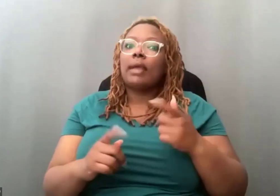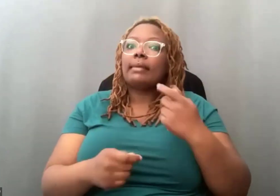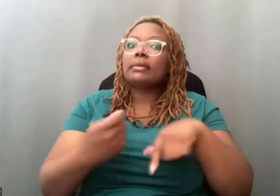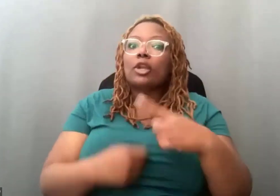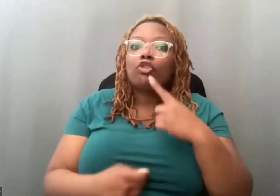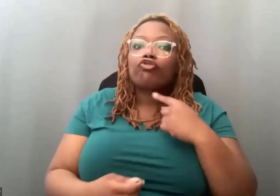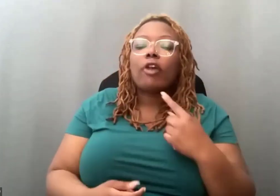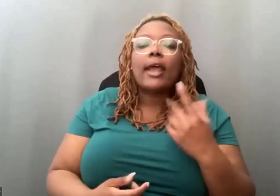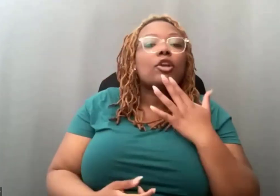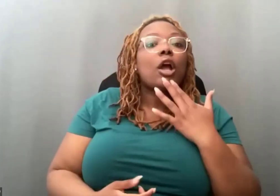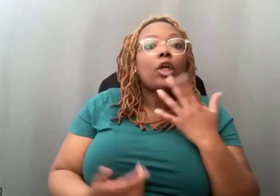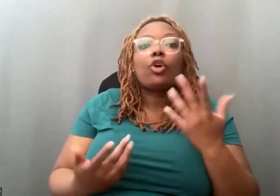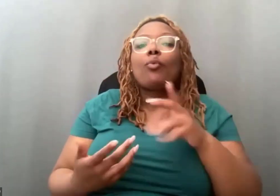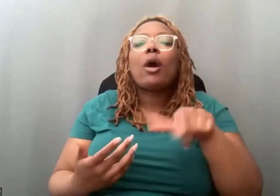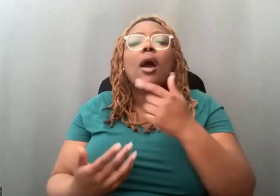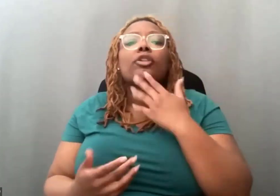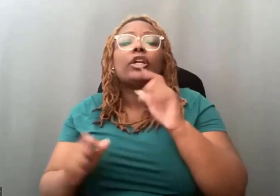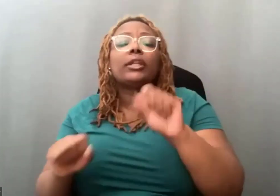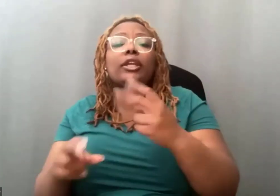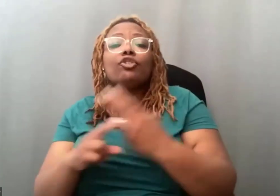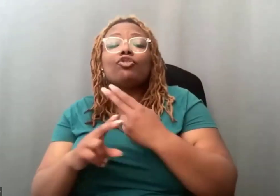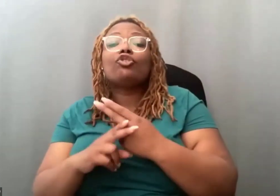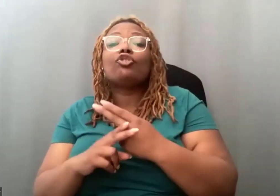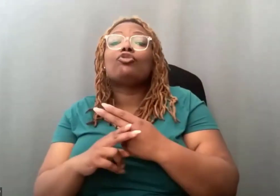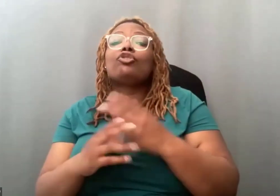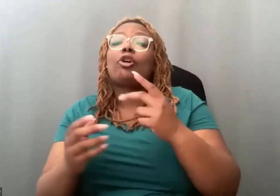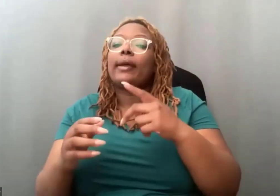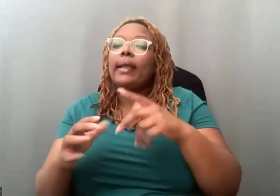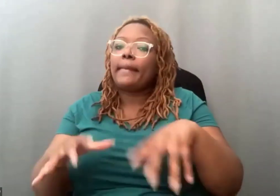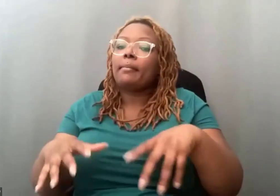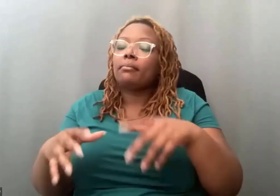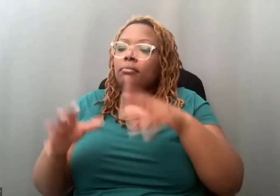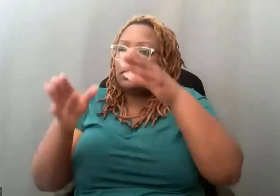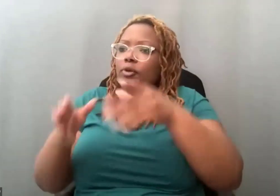or empowered by what they're seeing. Amanda?